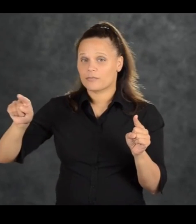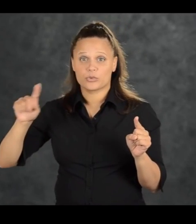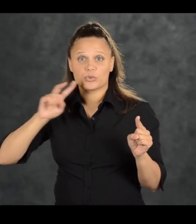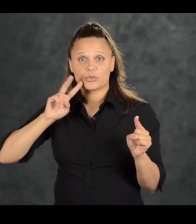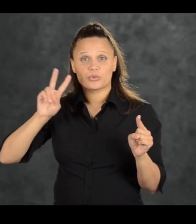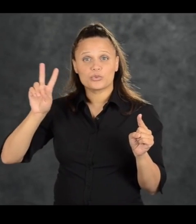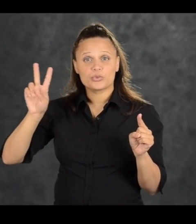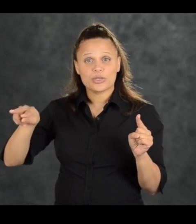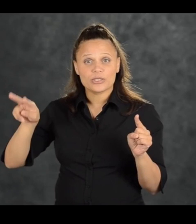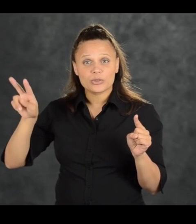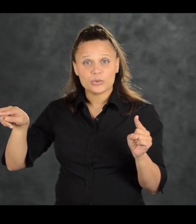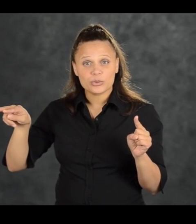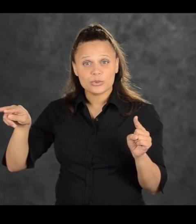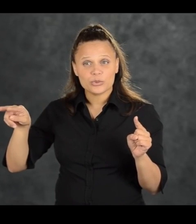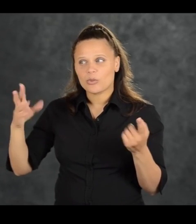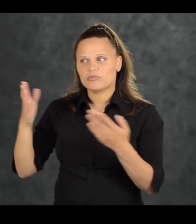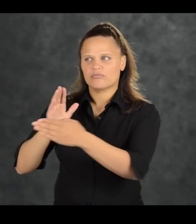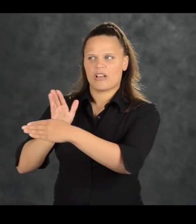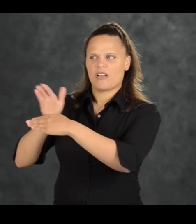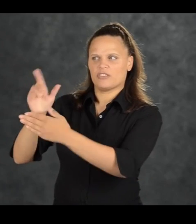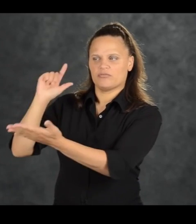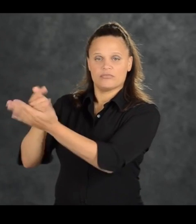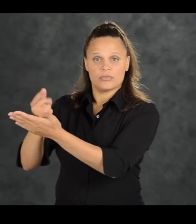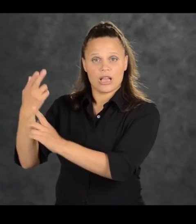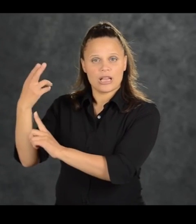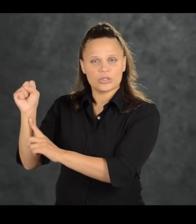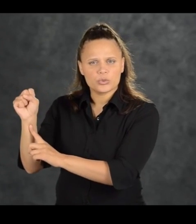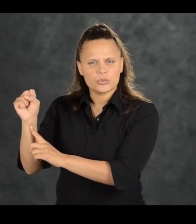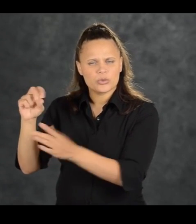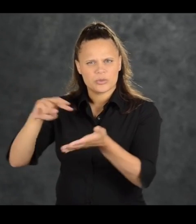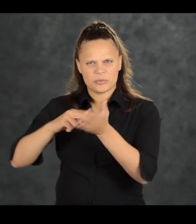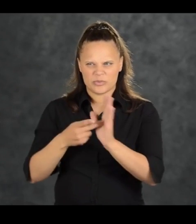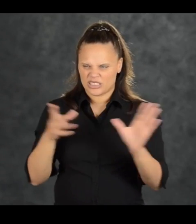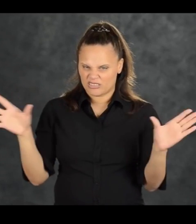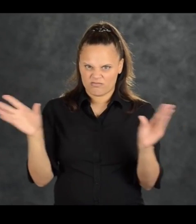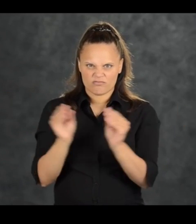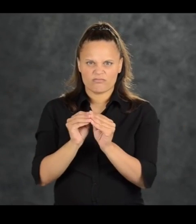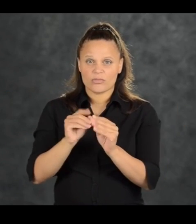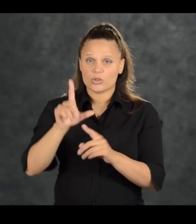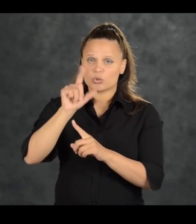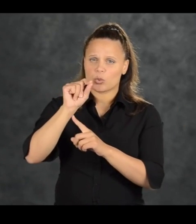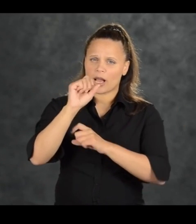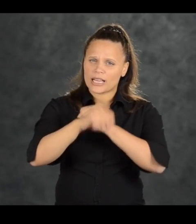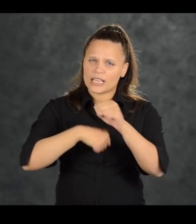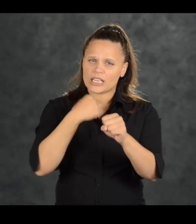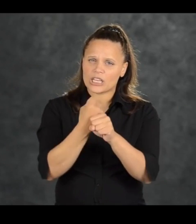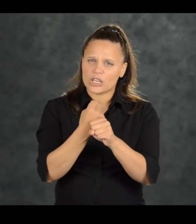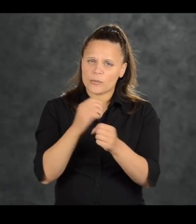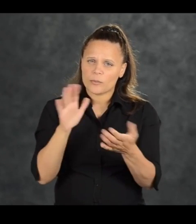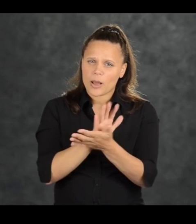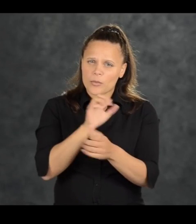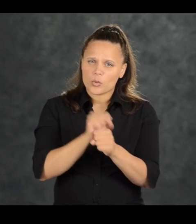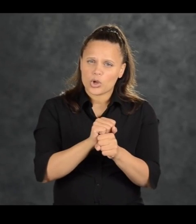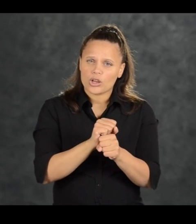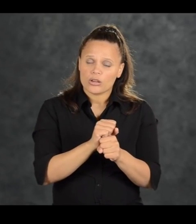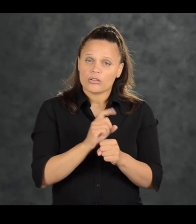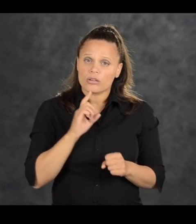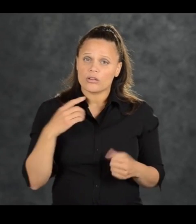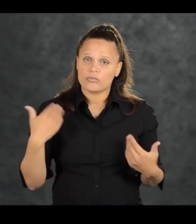So special education goes from the age of 3 years old to age of 22 or graduating high school.